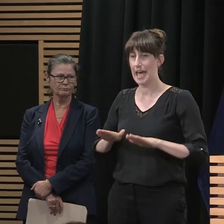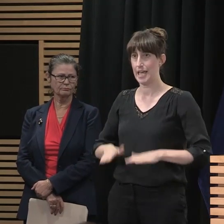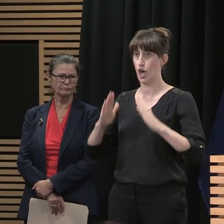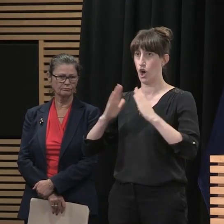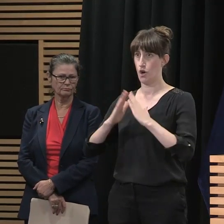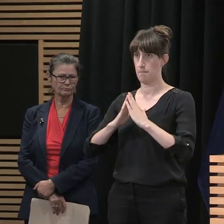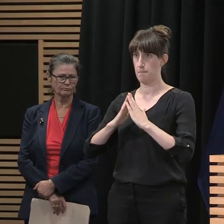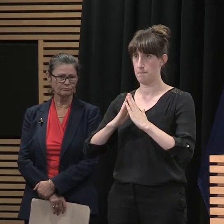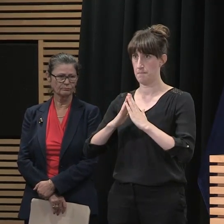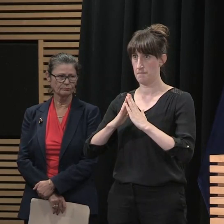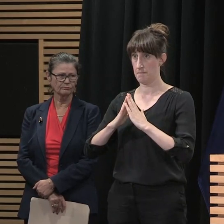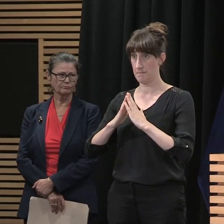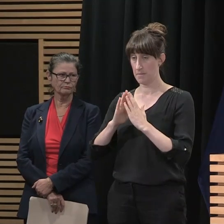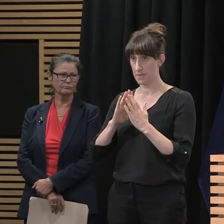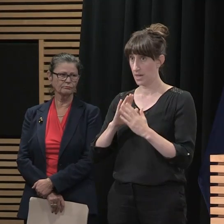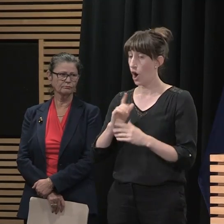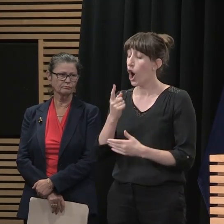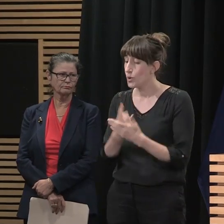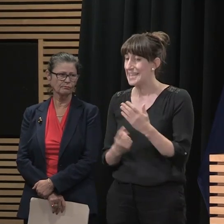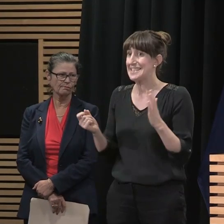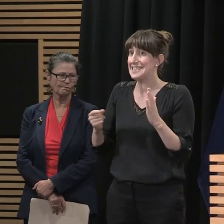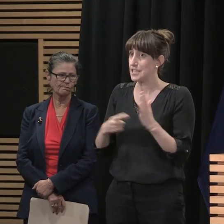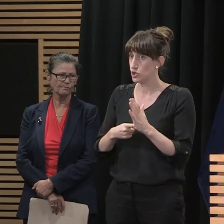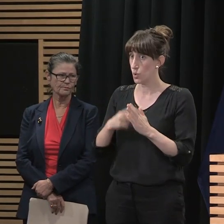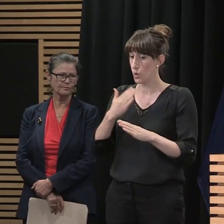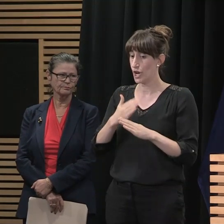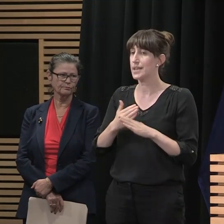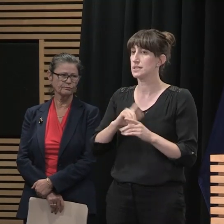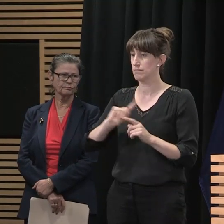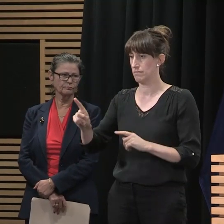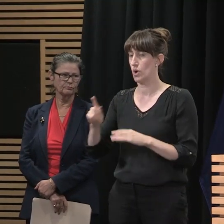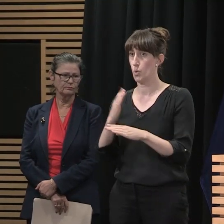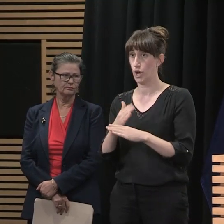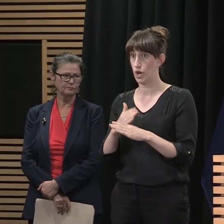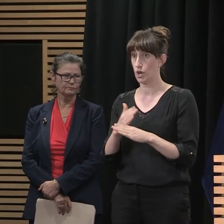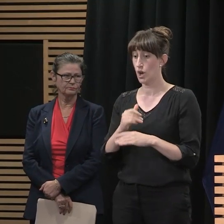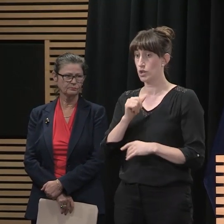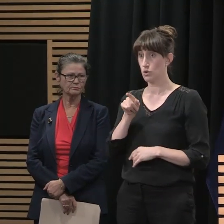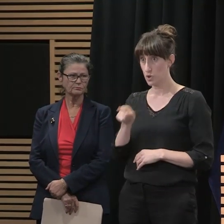must stop interactions with others outside of their households.